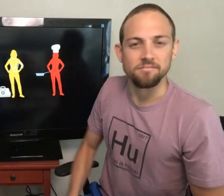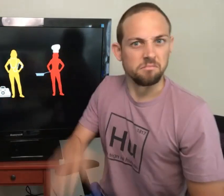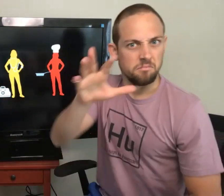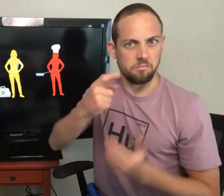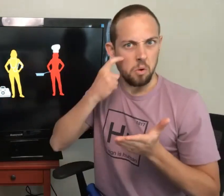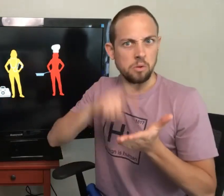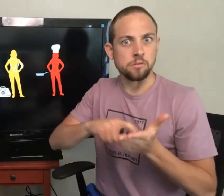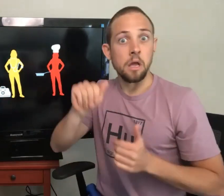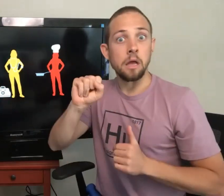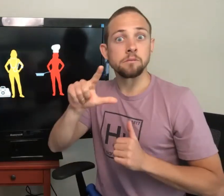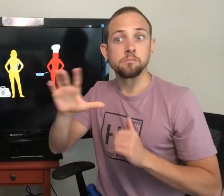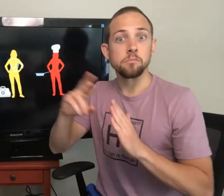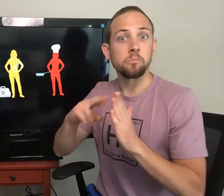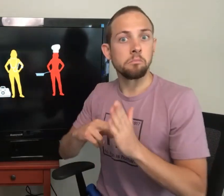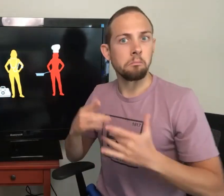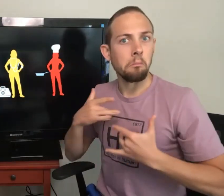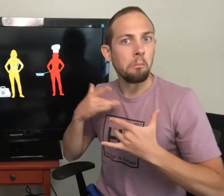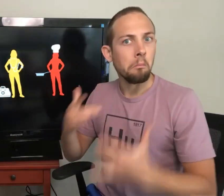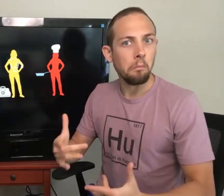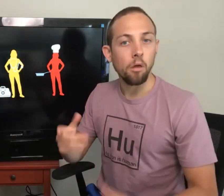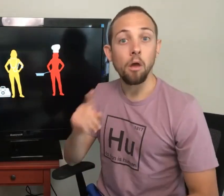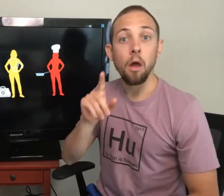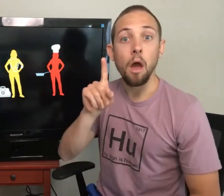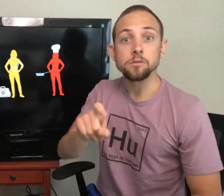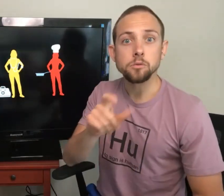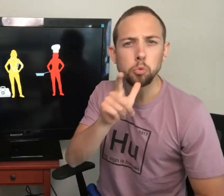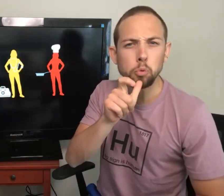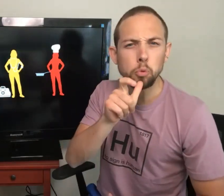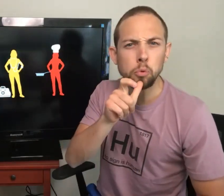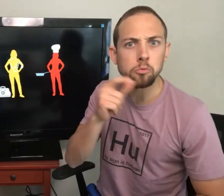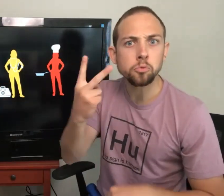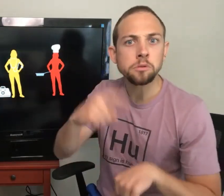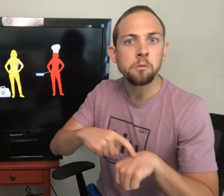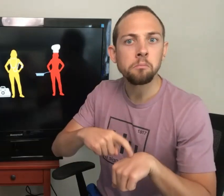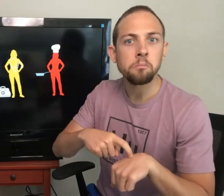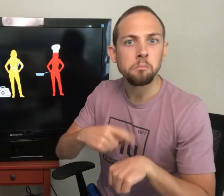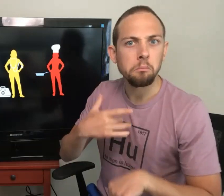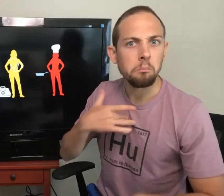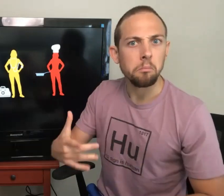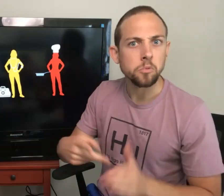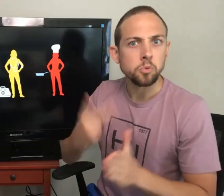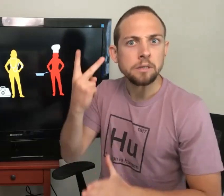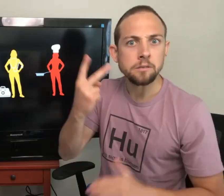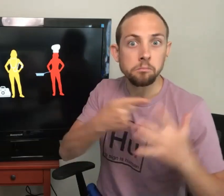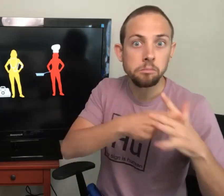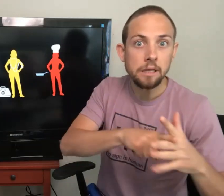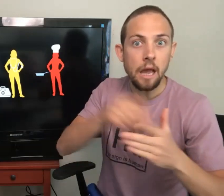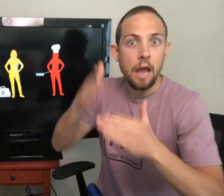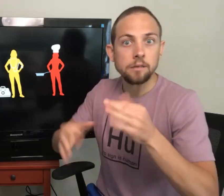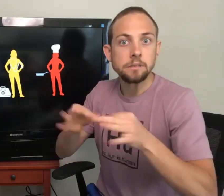The mail carrier. So you notice that the ASL rules here, when you ask who, you ask it at the beginning and